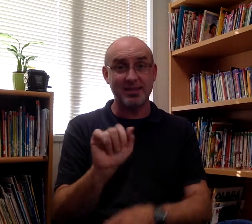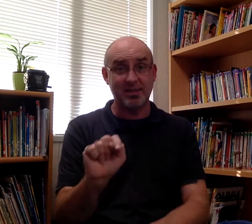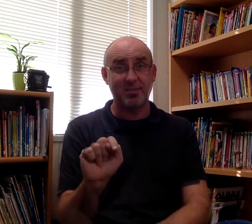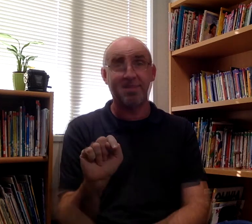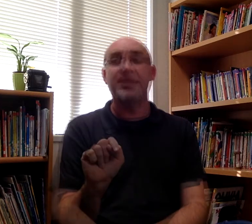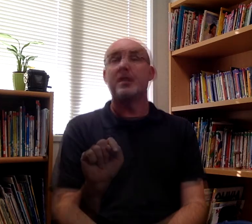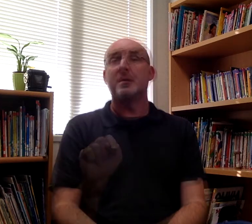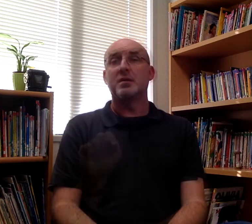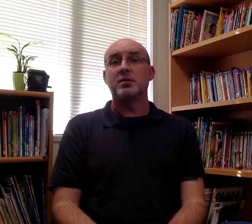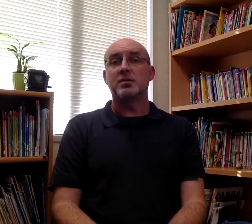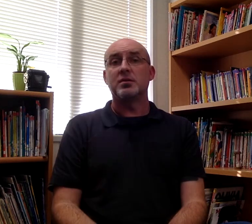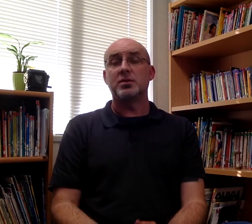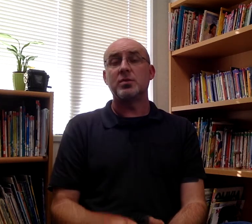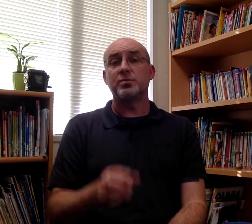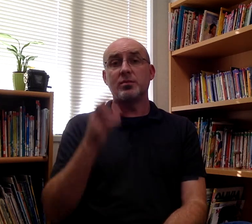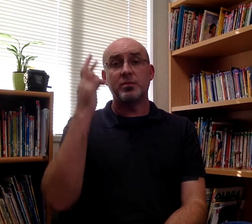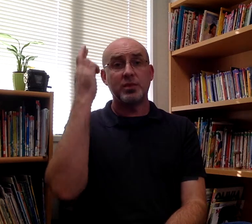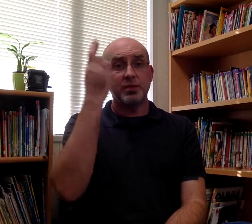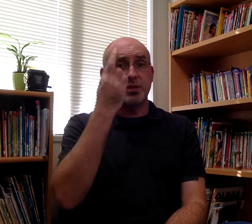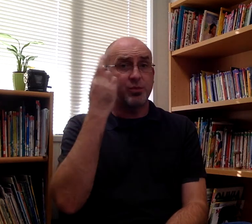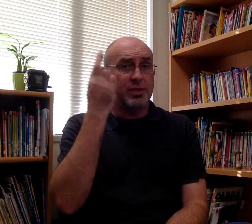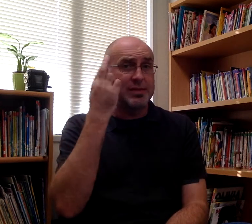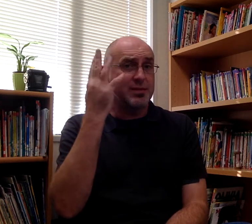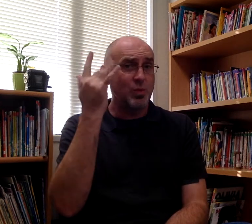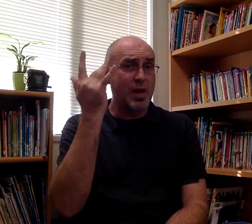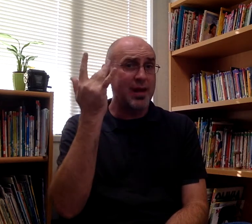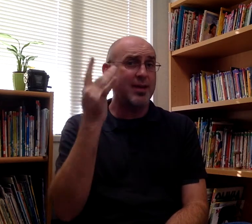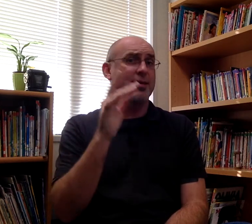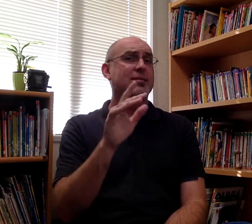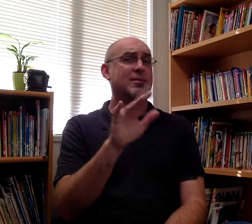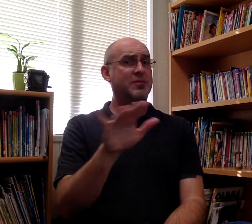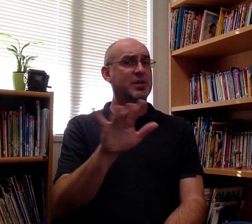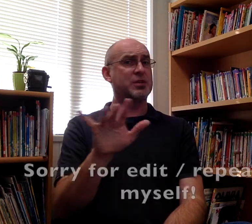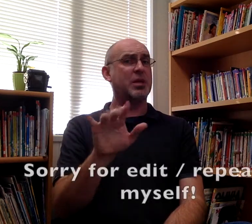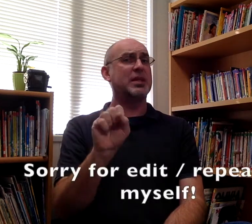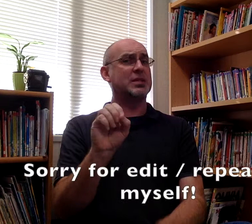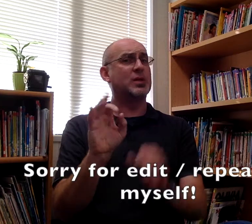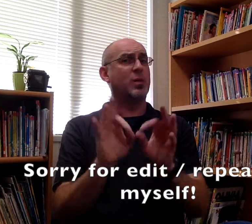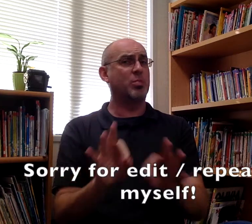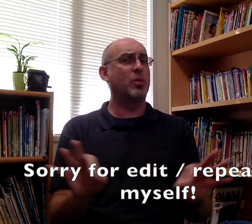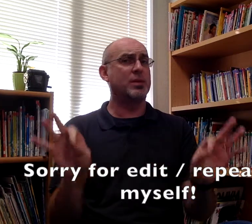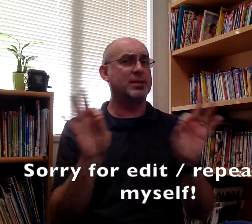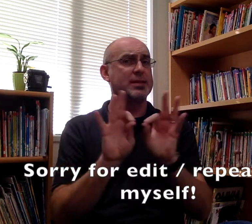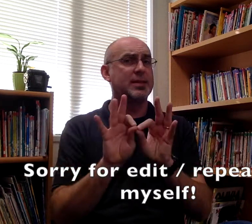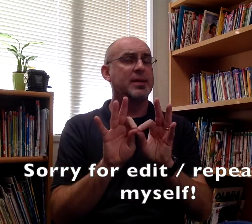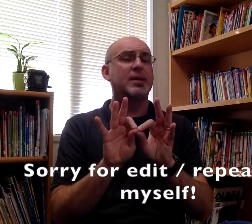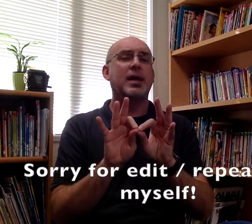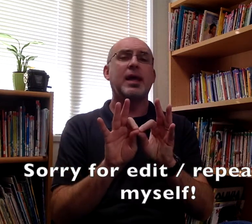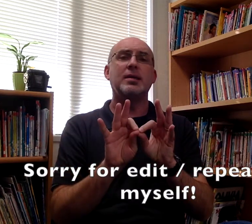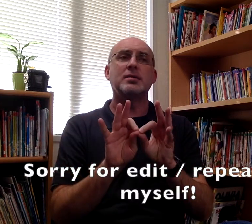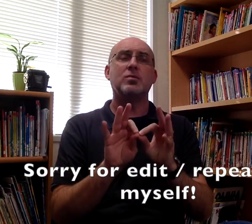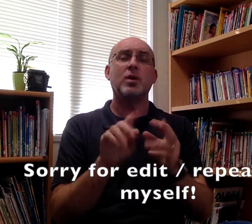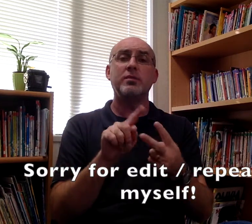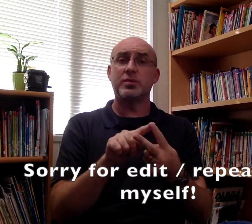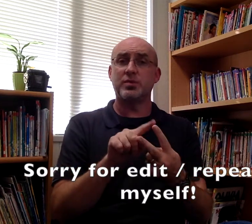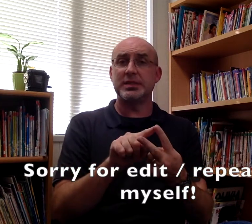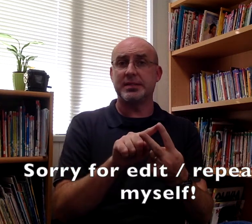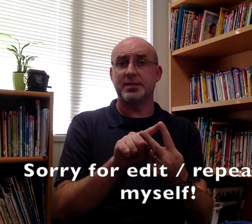it. So there are some reasons why the fingerspelling is so important. And one of those reasons